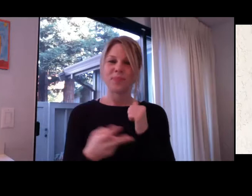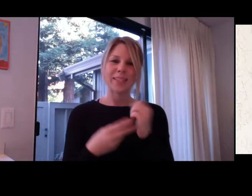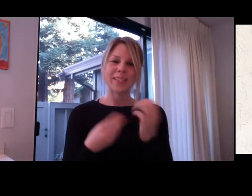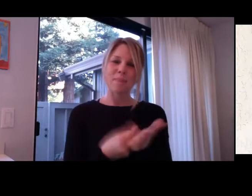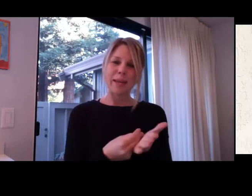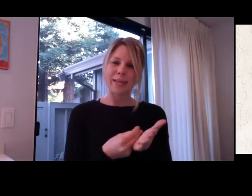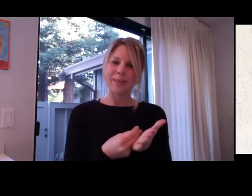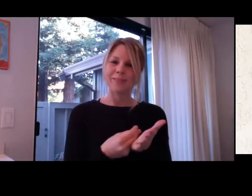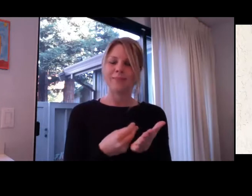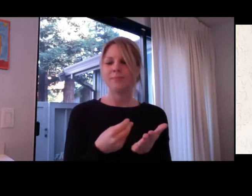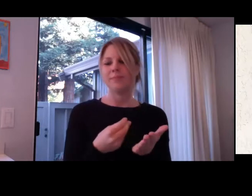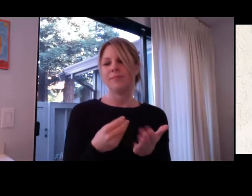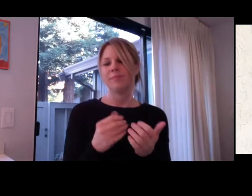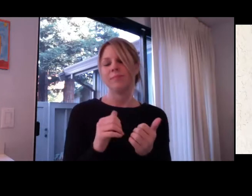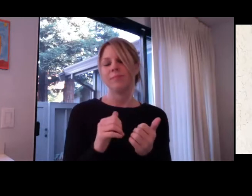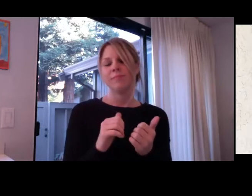save money,